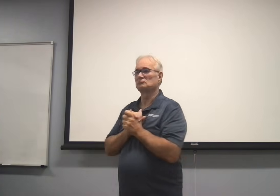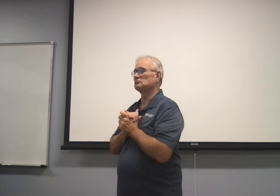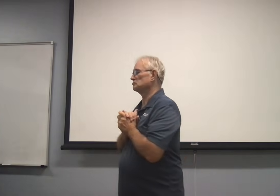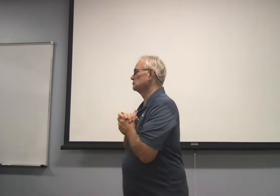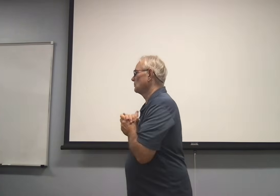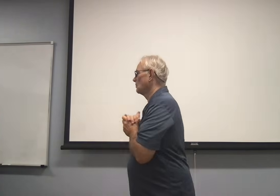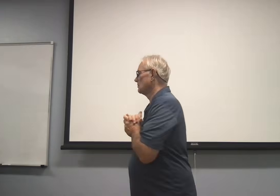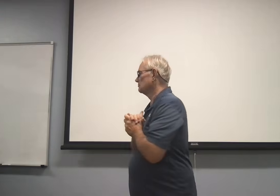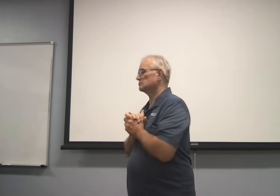better.